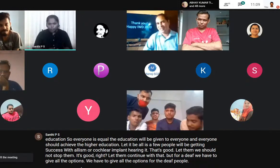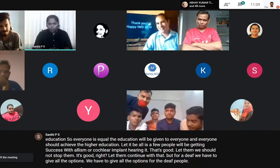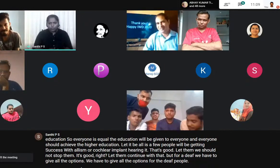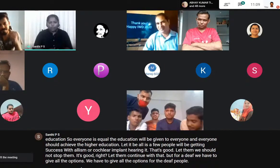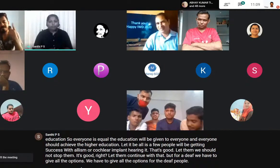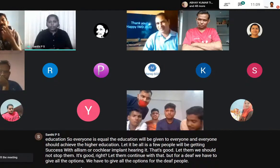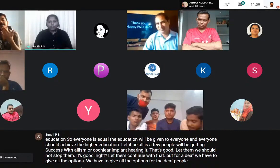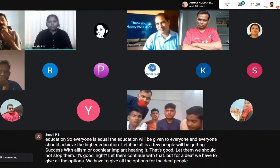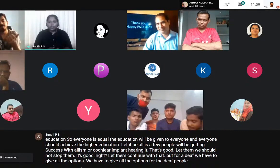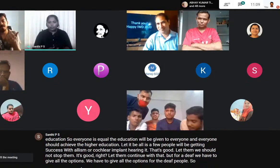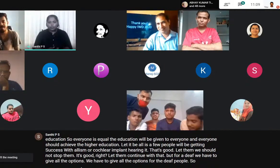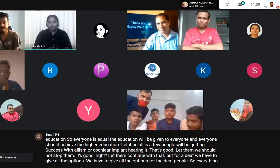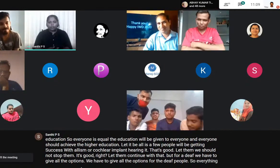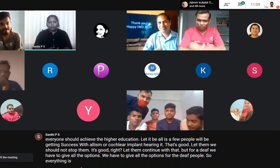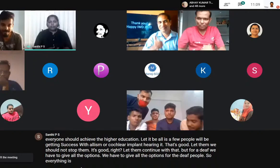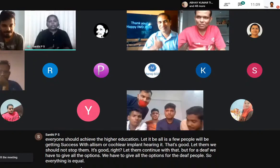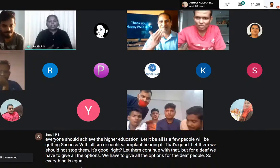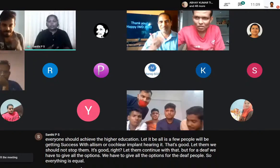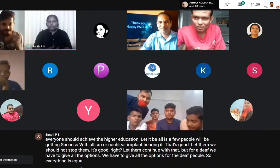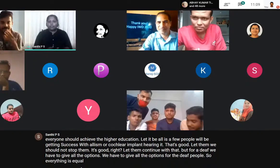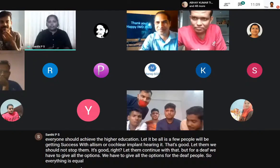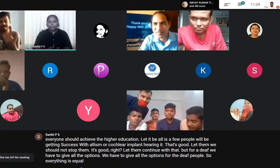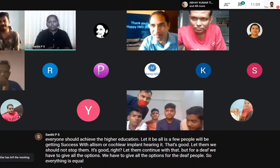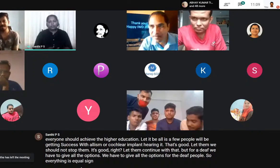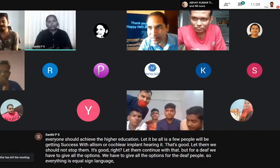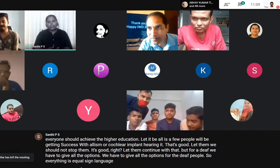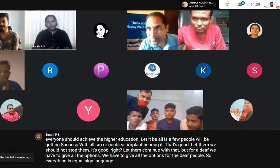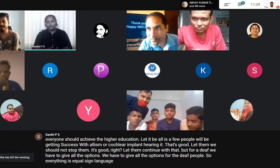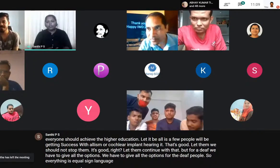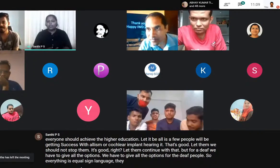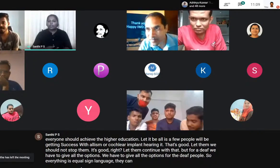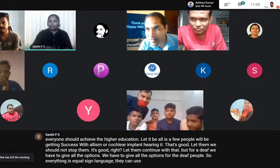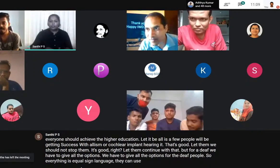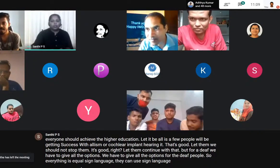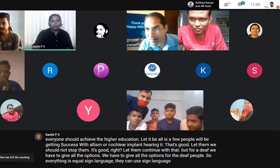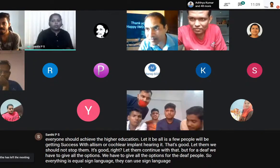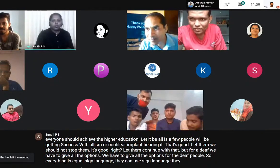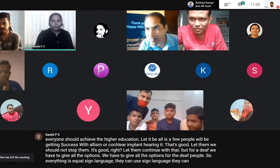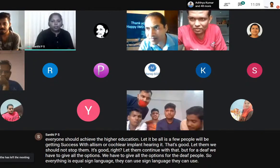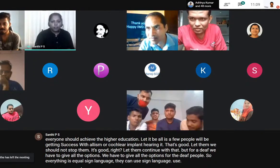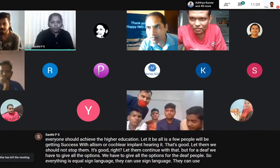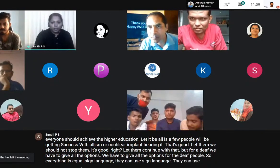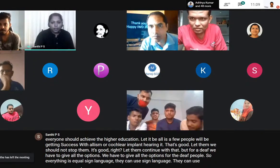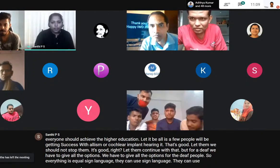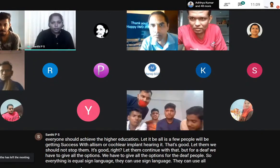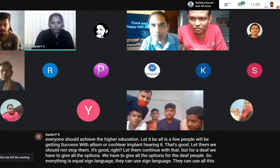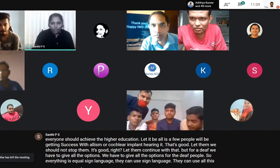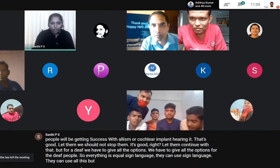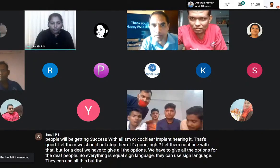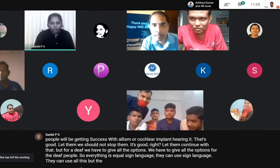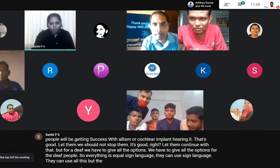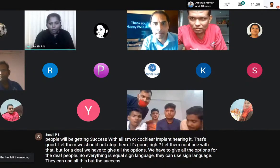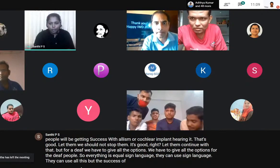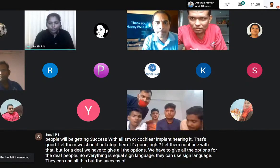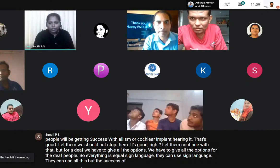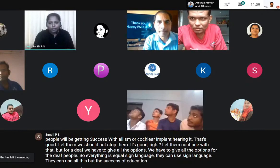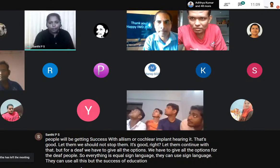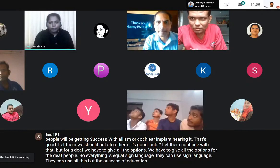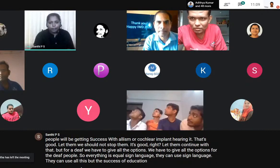So everything is equal. Sign language, they can use sign language, they can use allism, but the success of education is important.